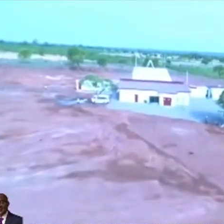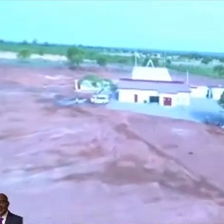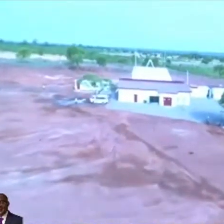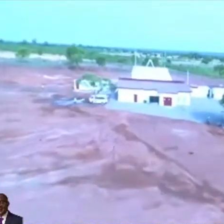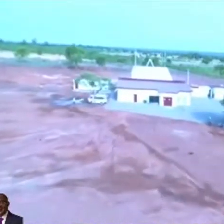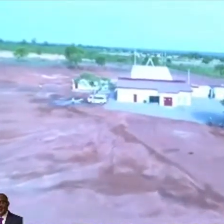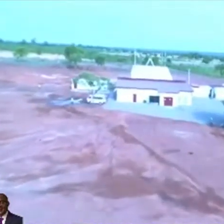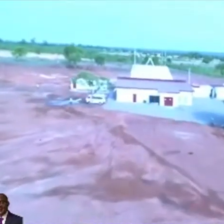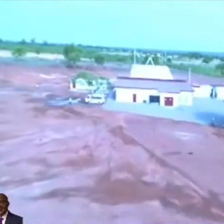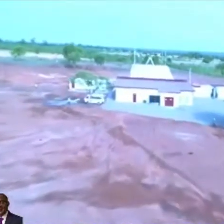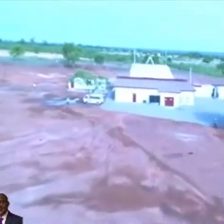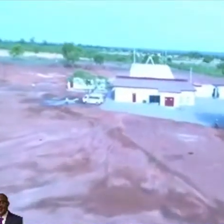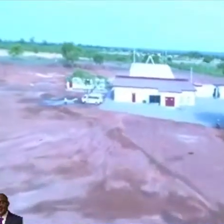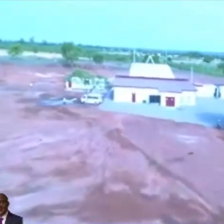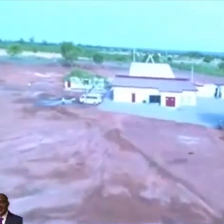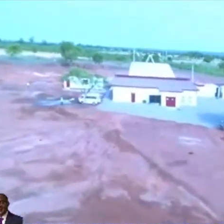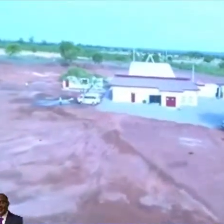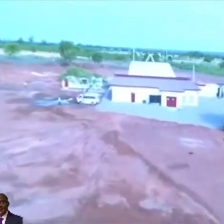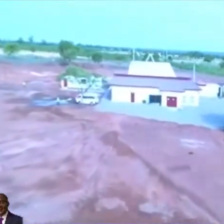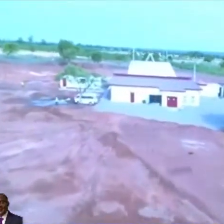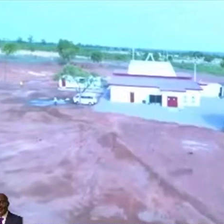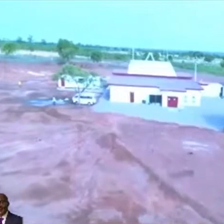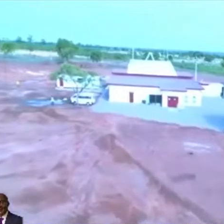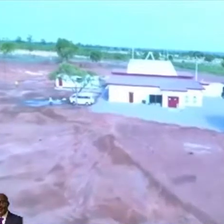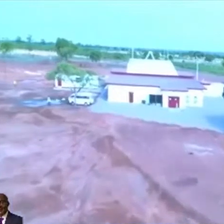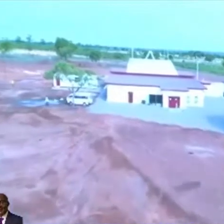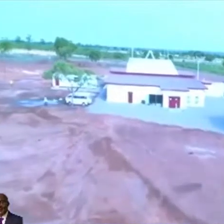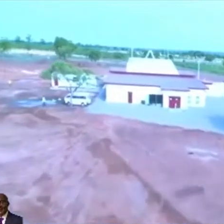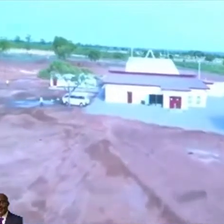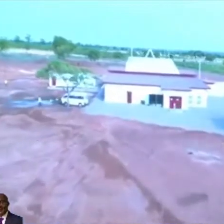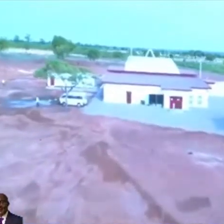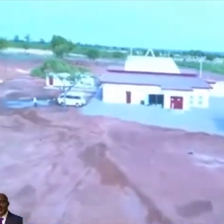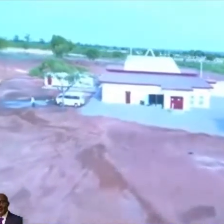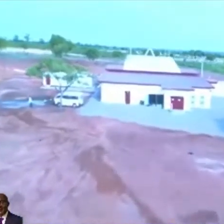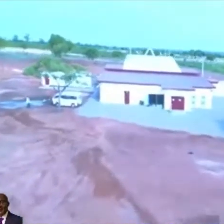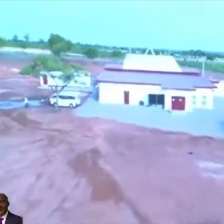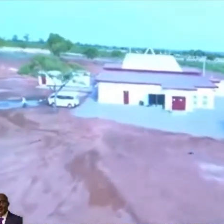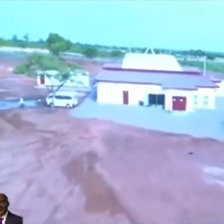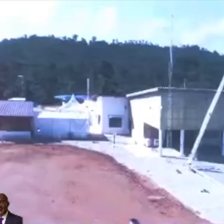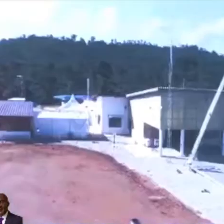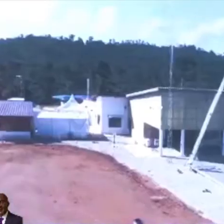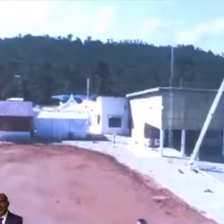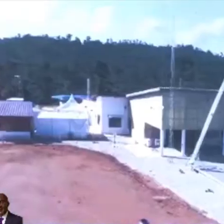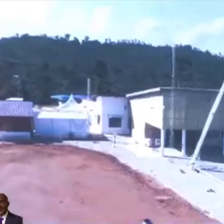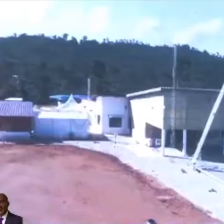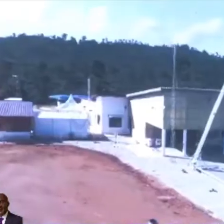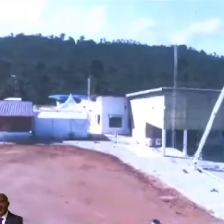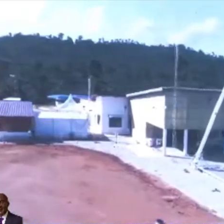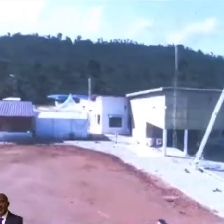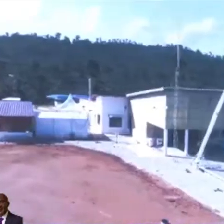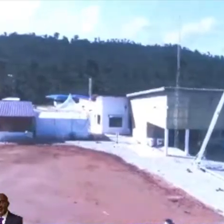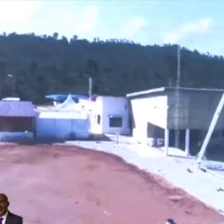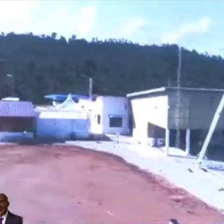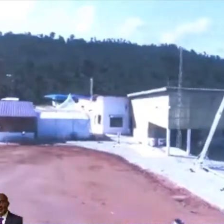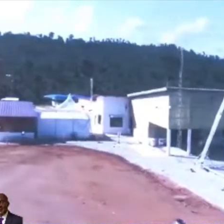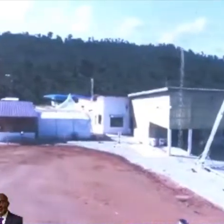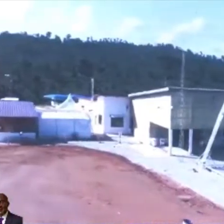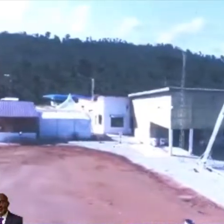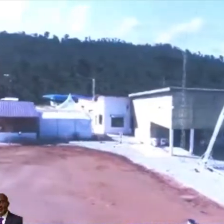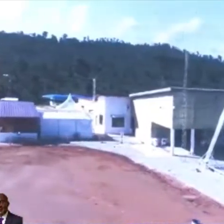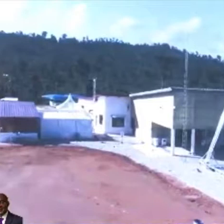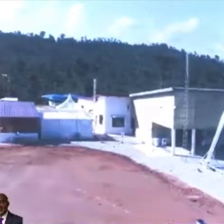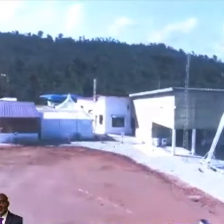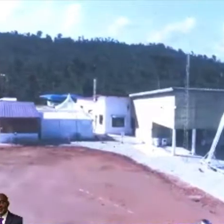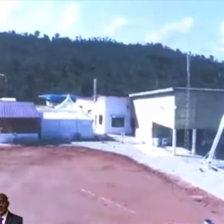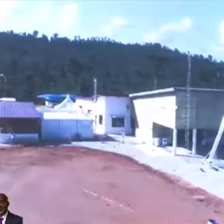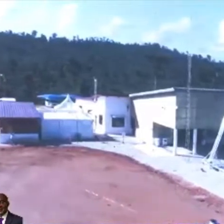the government is committed to a thoughtful institution of 4 medical drone delivery centers, with one at